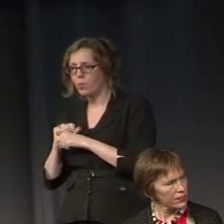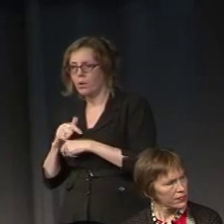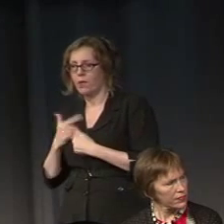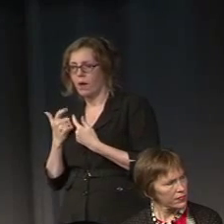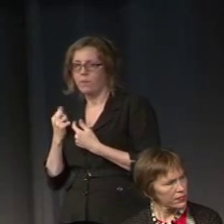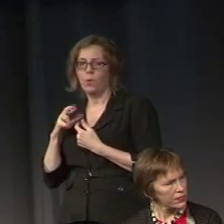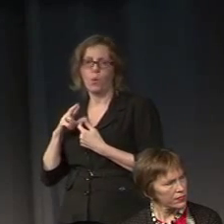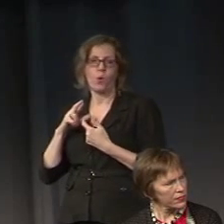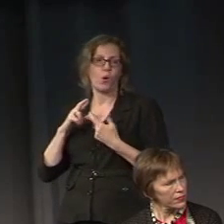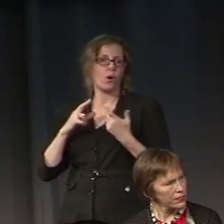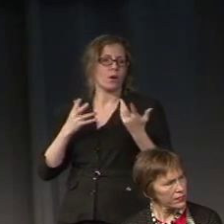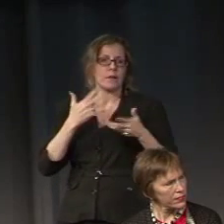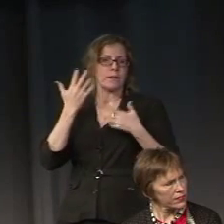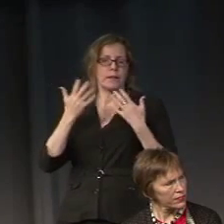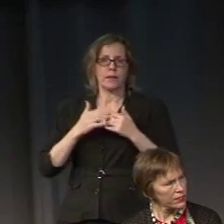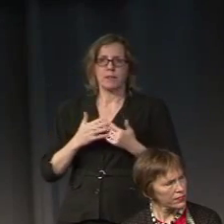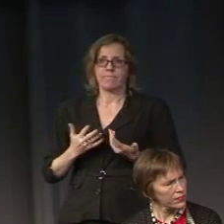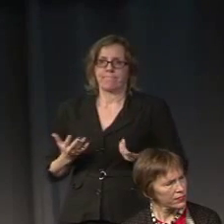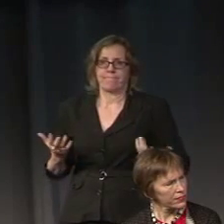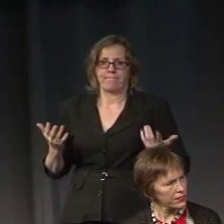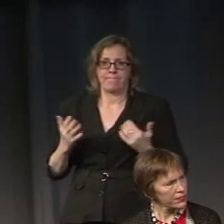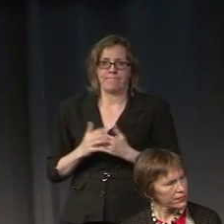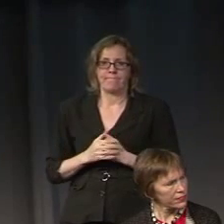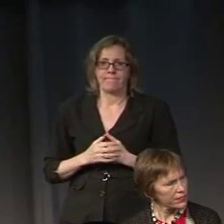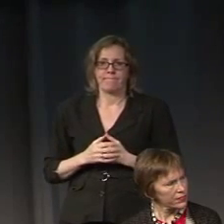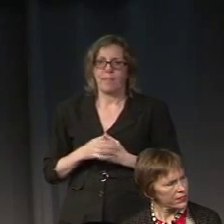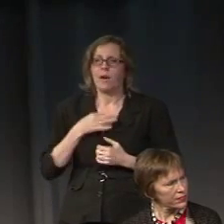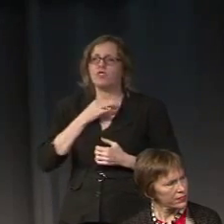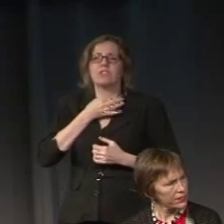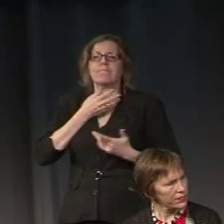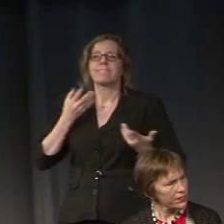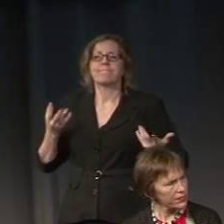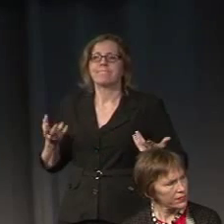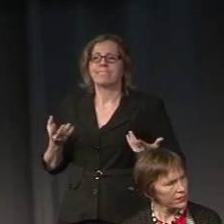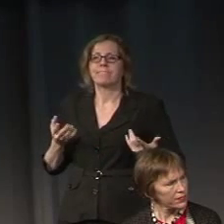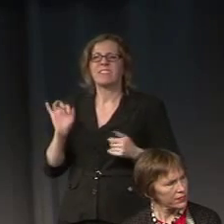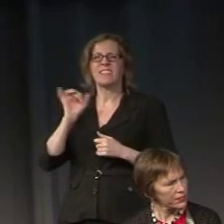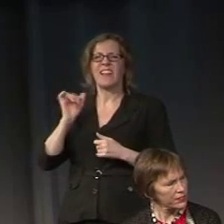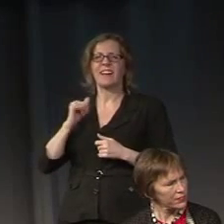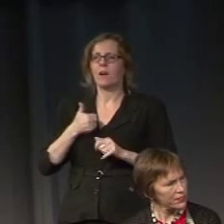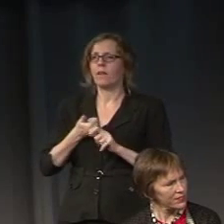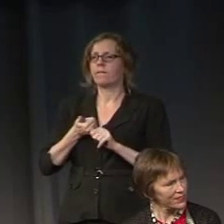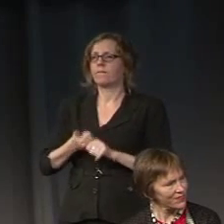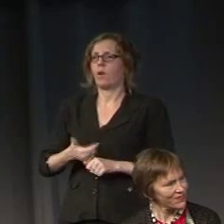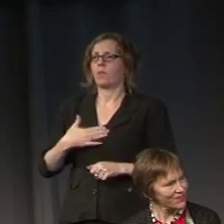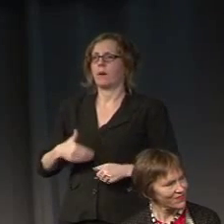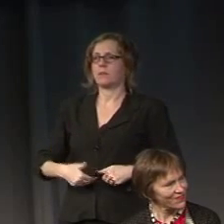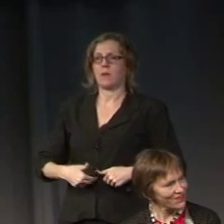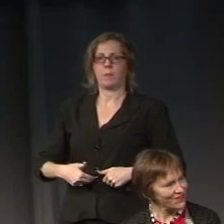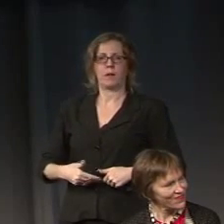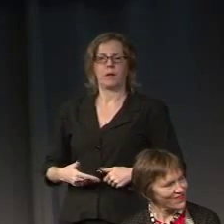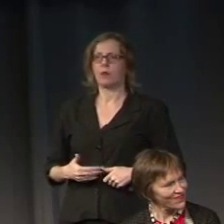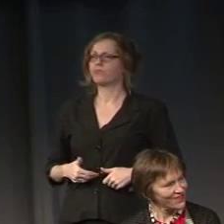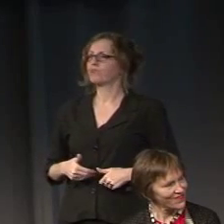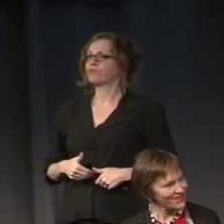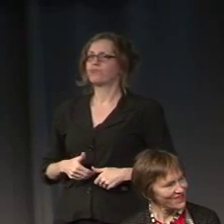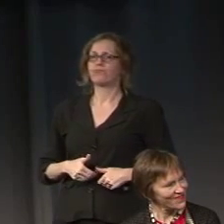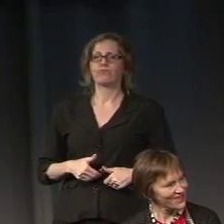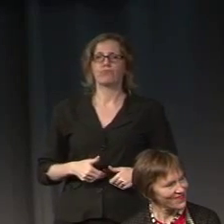And I would just call that kind of stomach thinking that happens in the